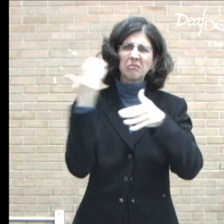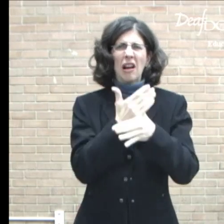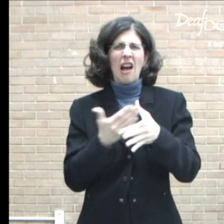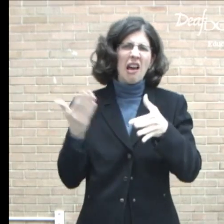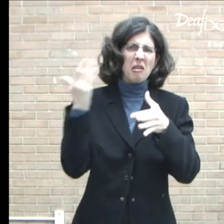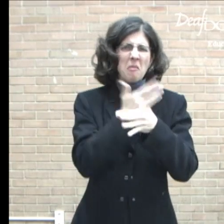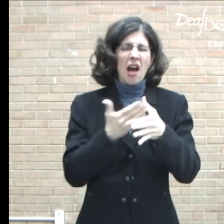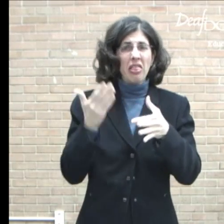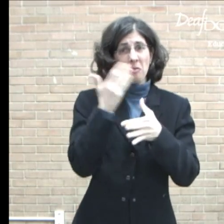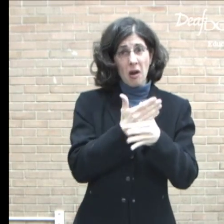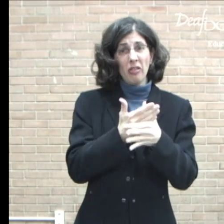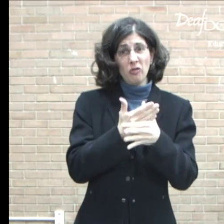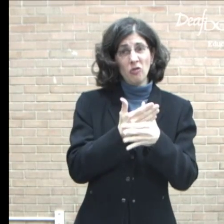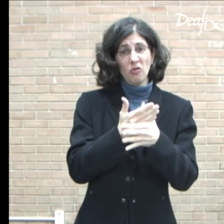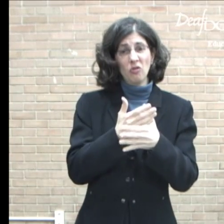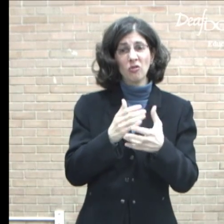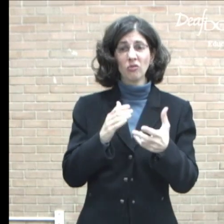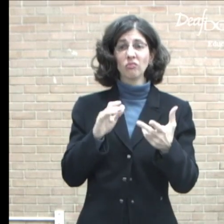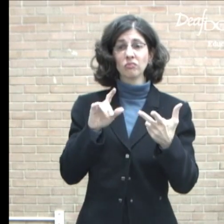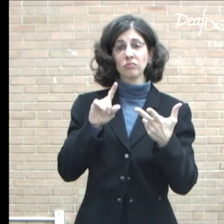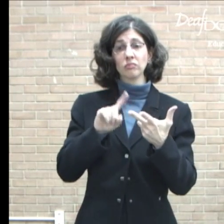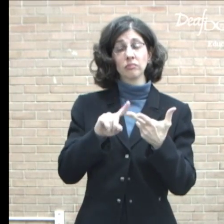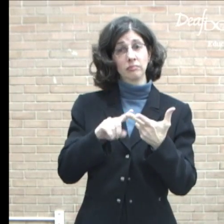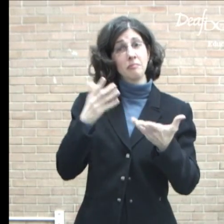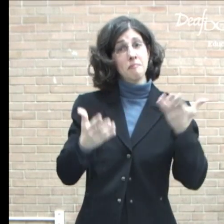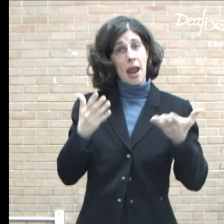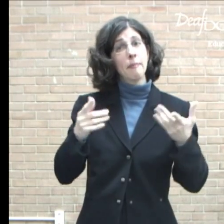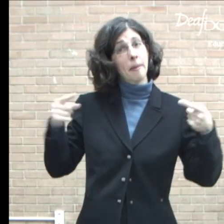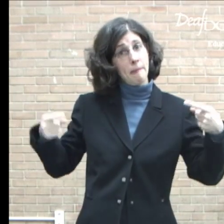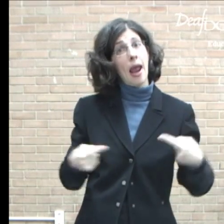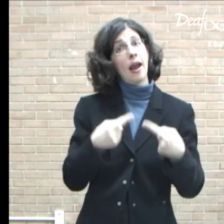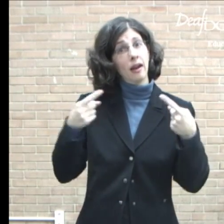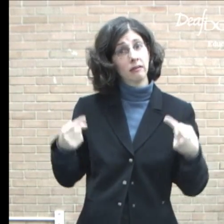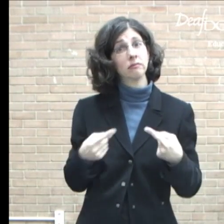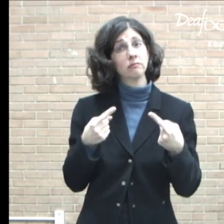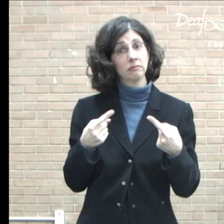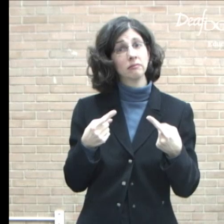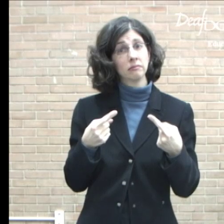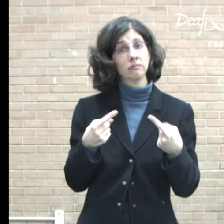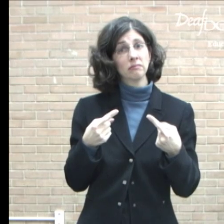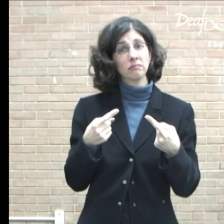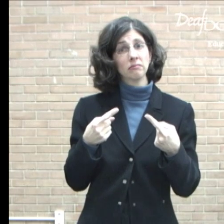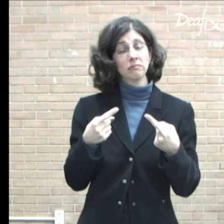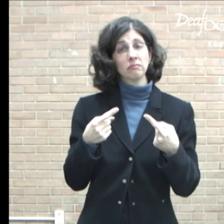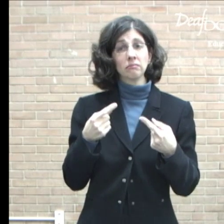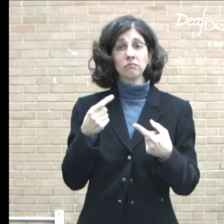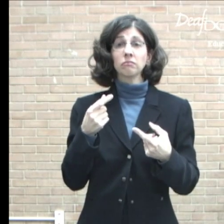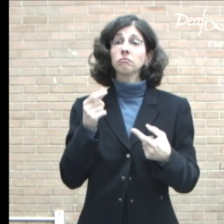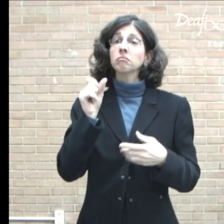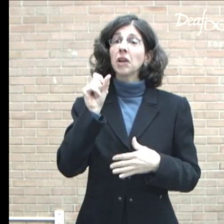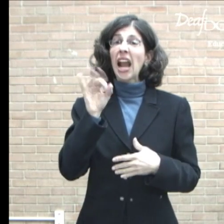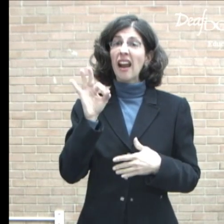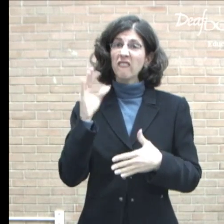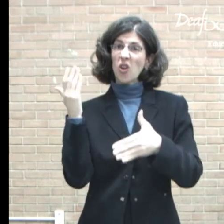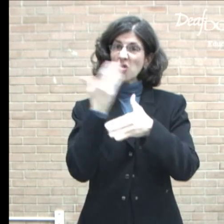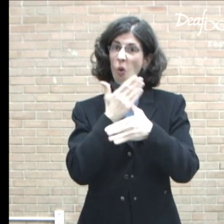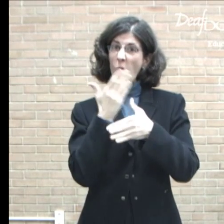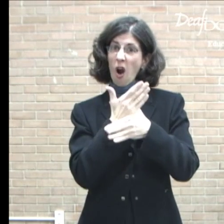the new sounds or noise bother him. The child may be having pain from either